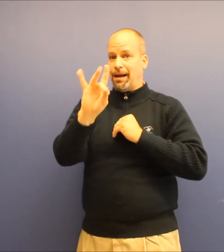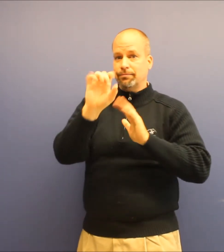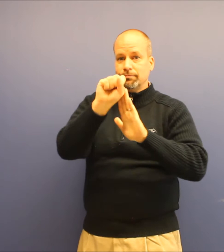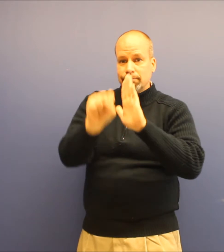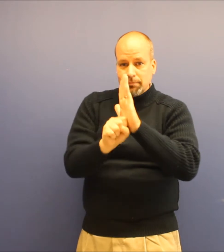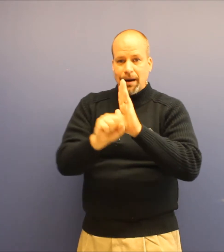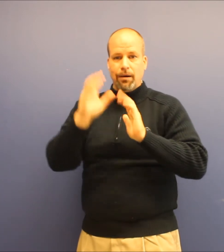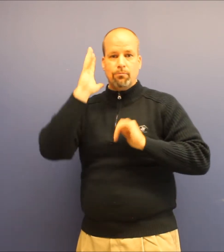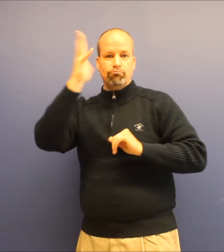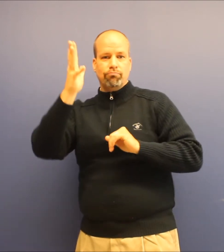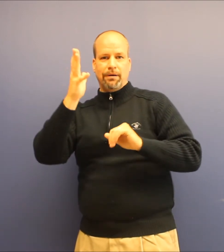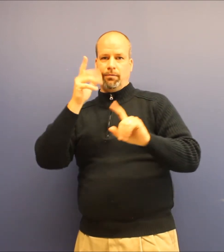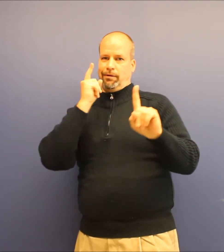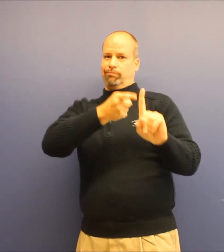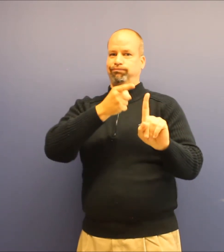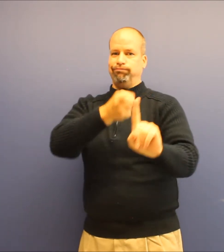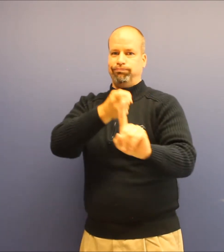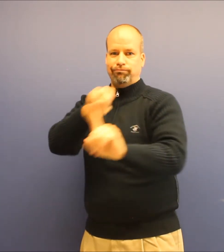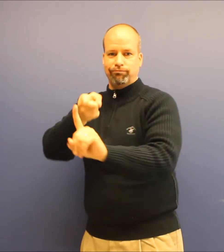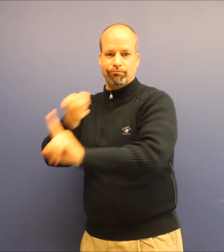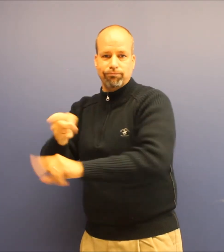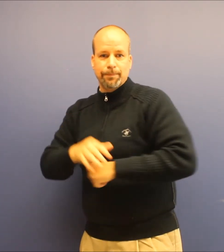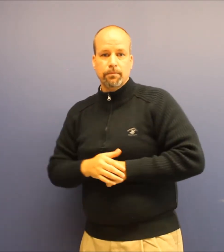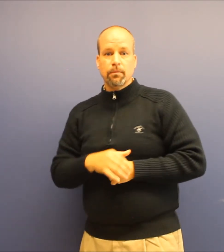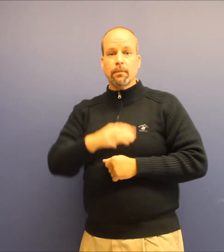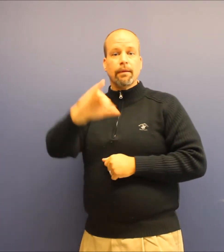In addition, 8 states would have a trigger clause.